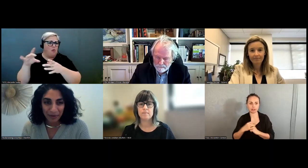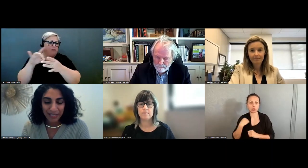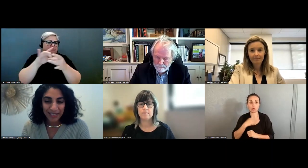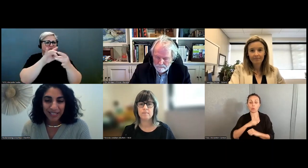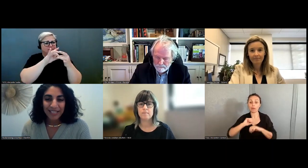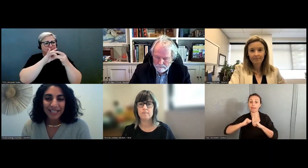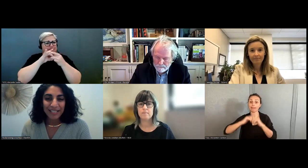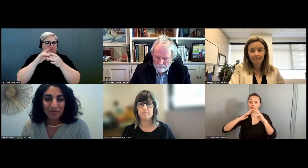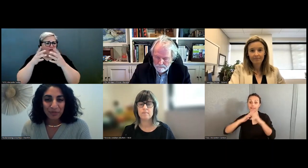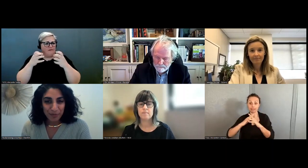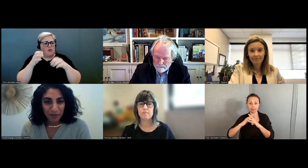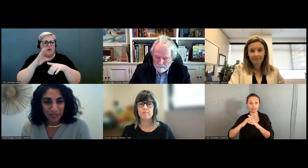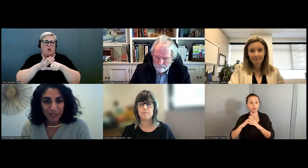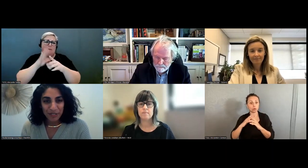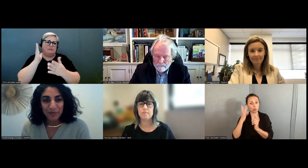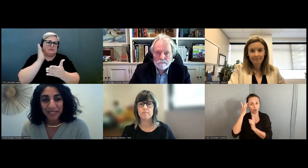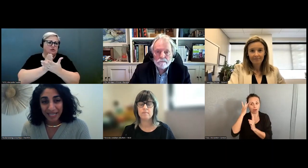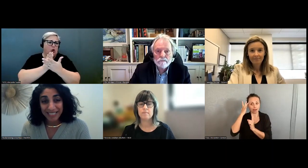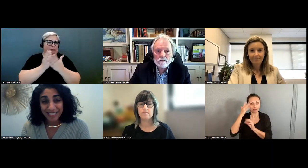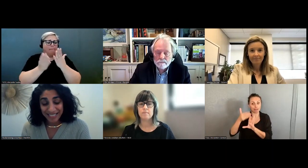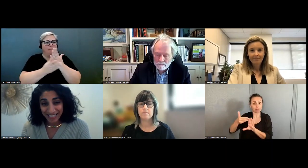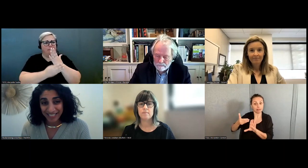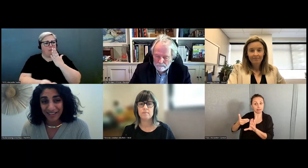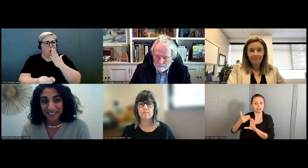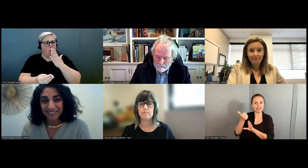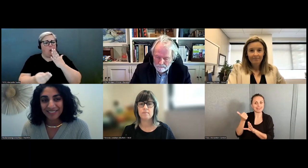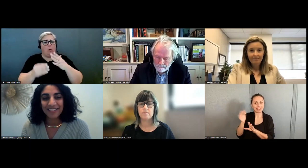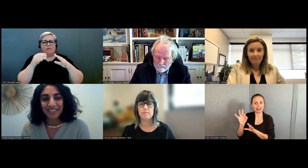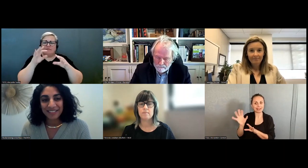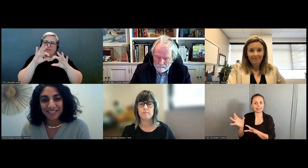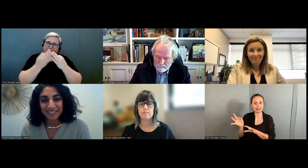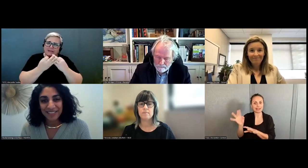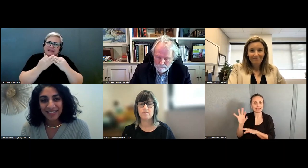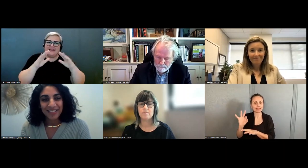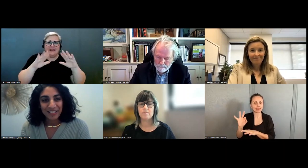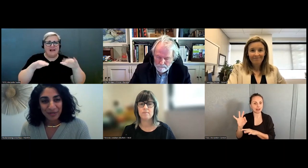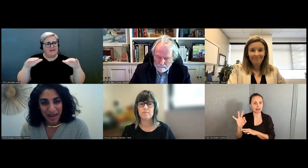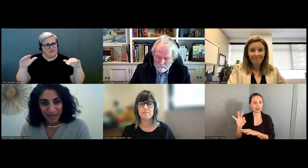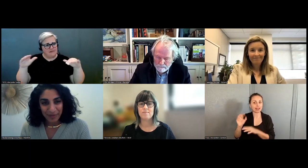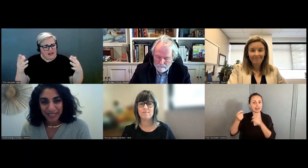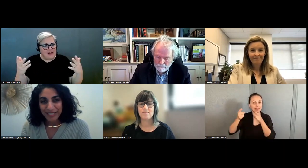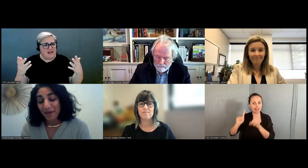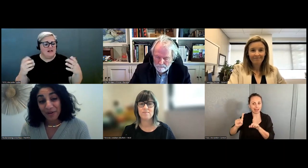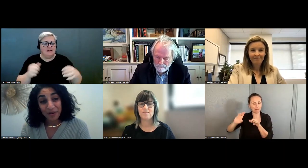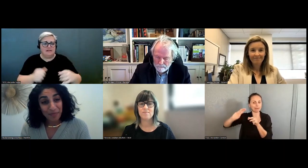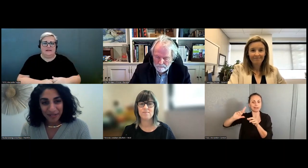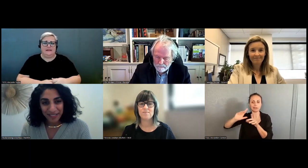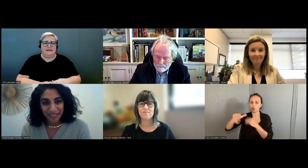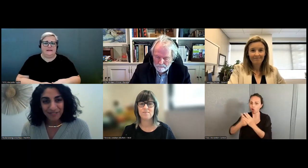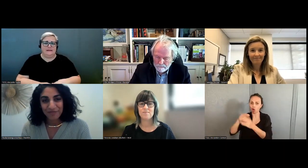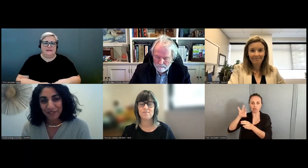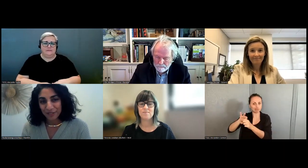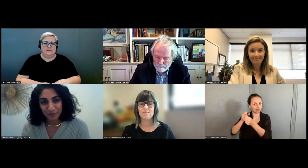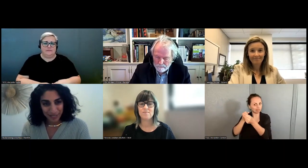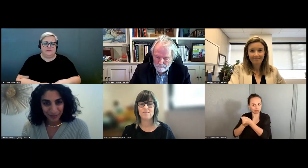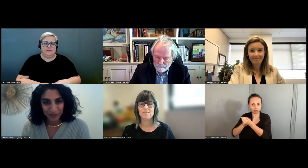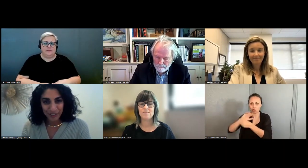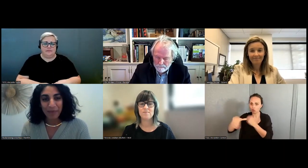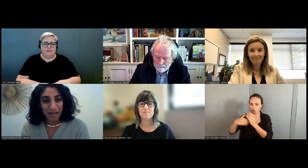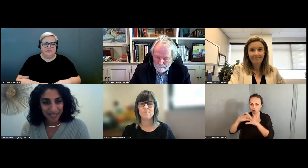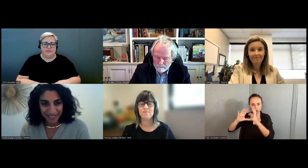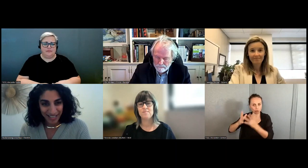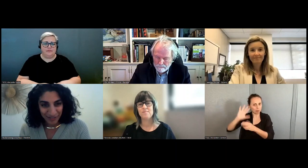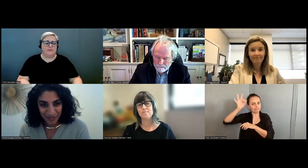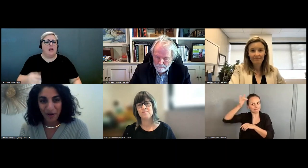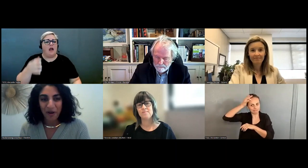came about in response to a 1989 unanimous all-party federal resolution